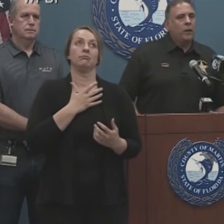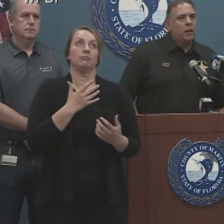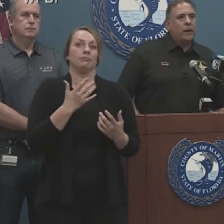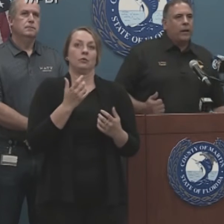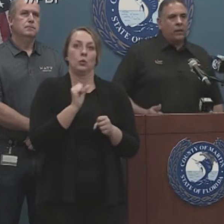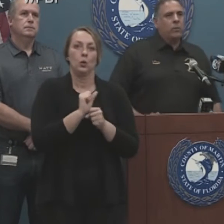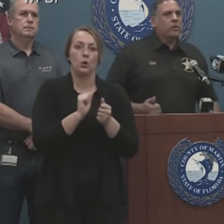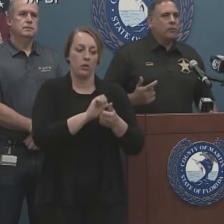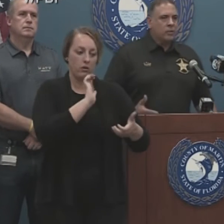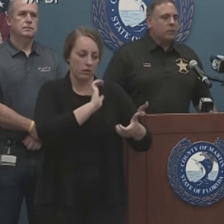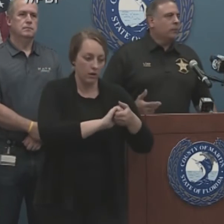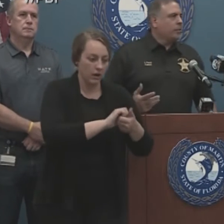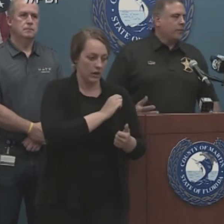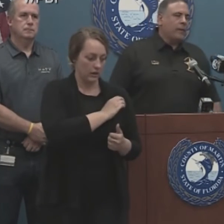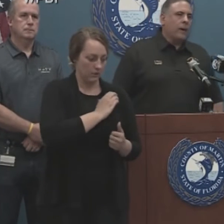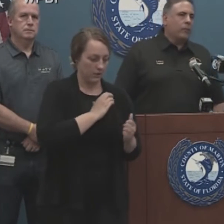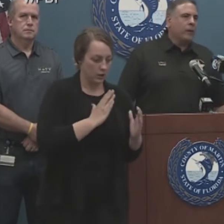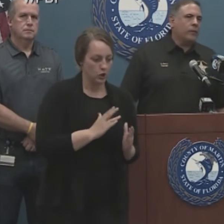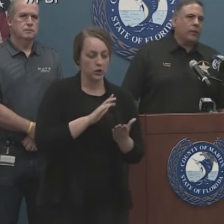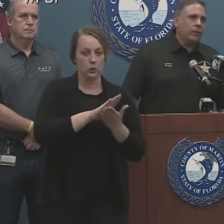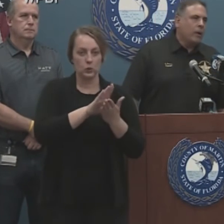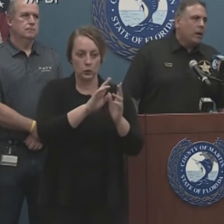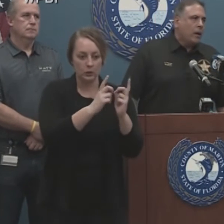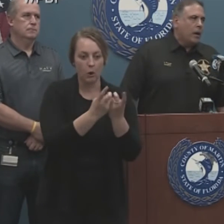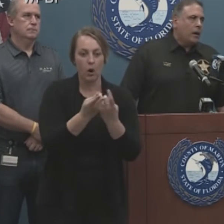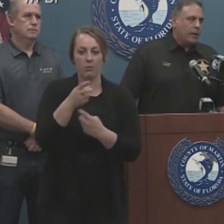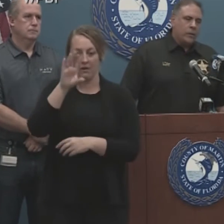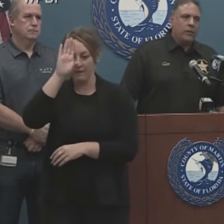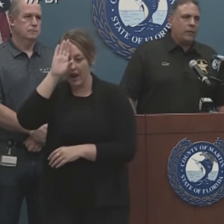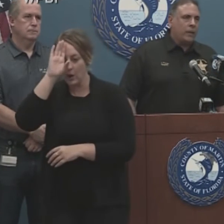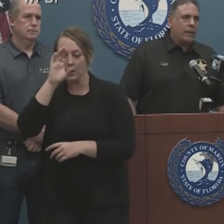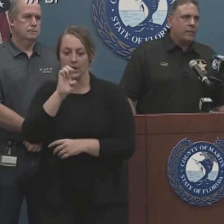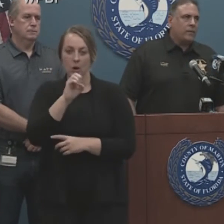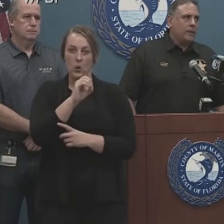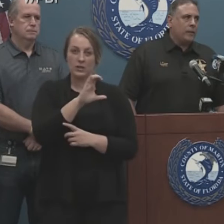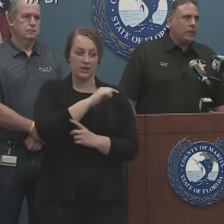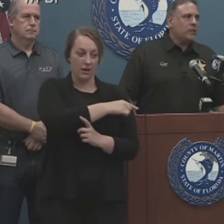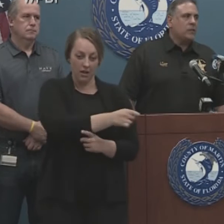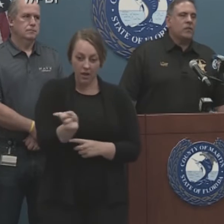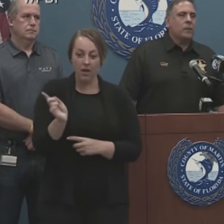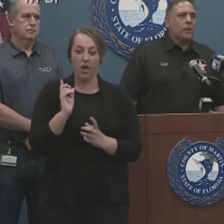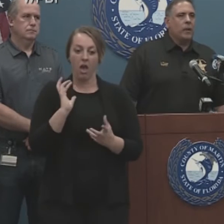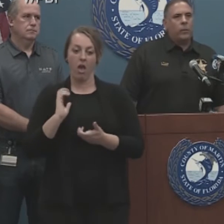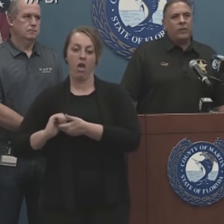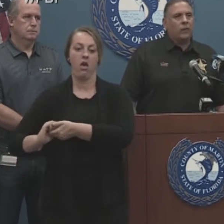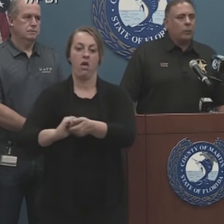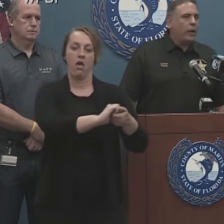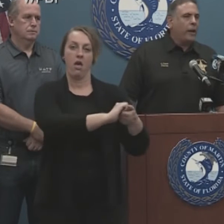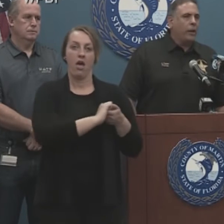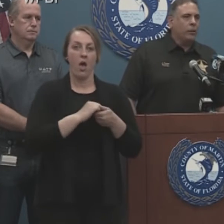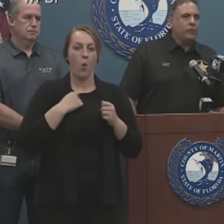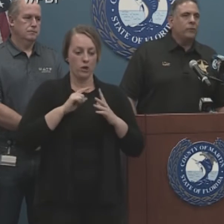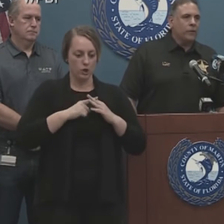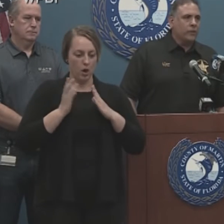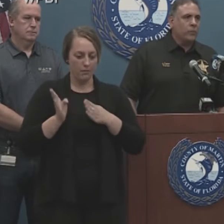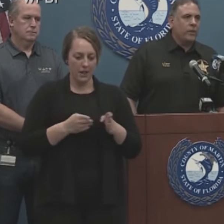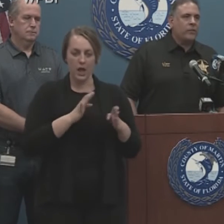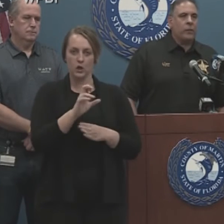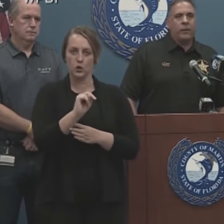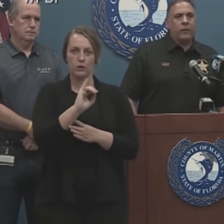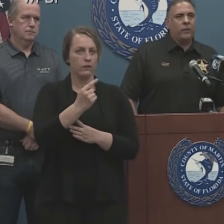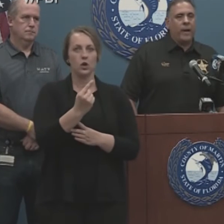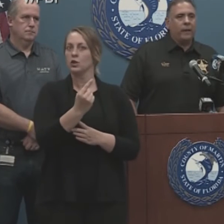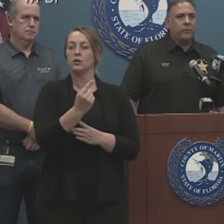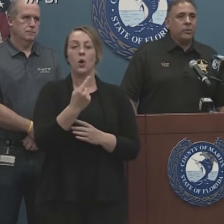with County Commission, the school district, fire rescue, EOC. This isn't something that we start planning on June 1st.